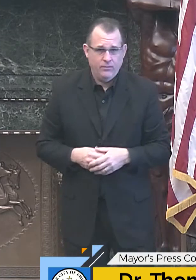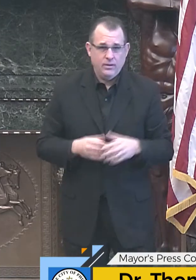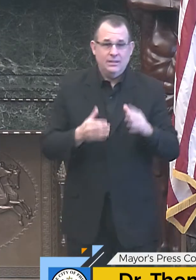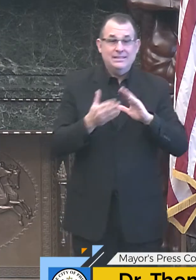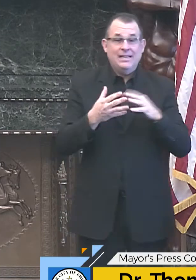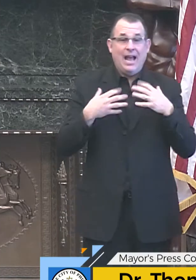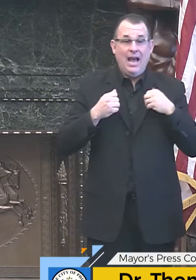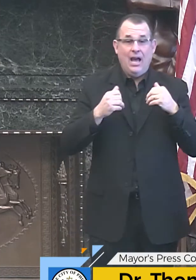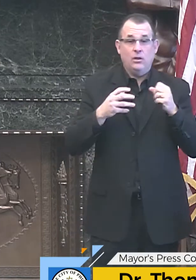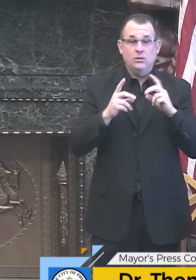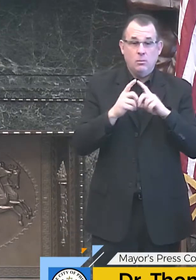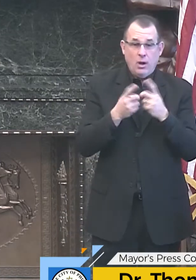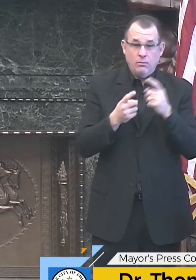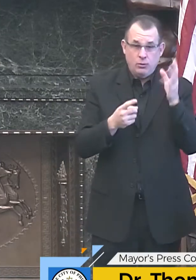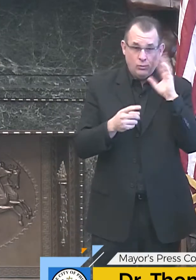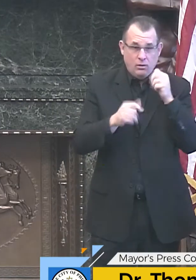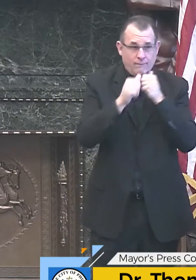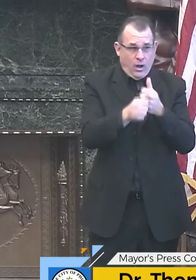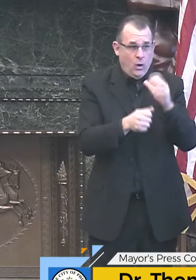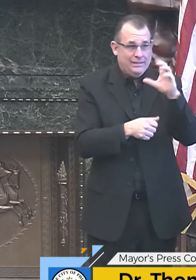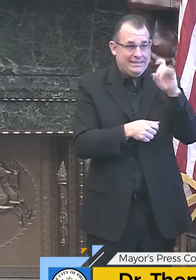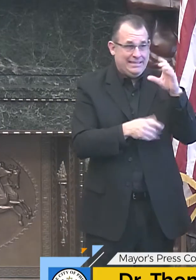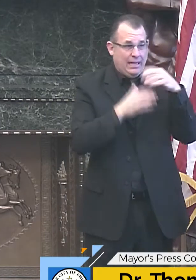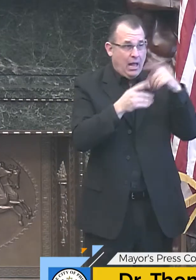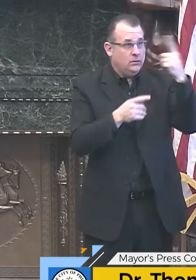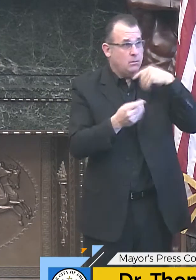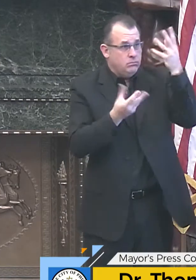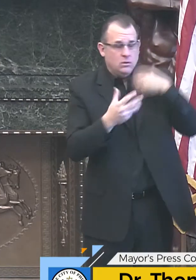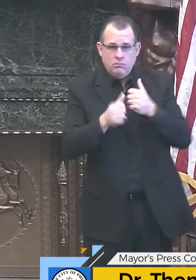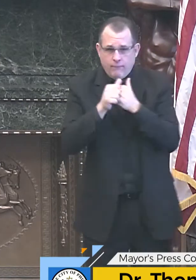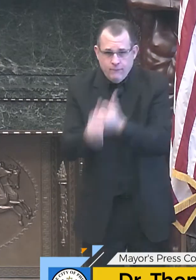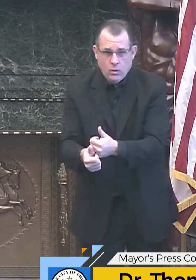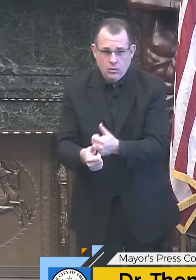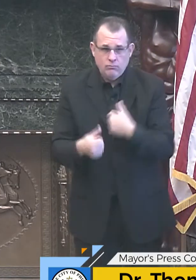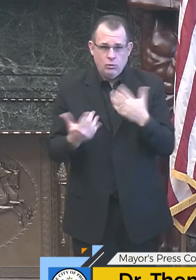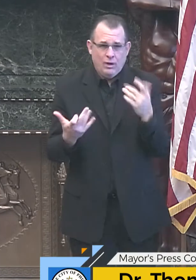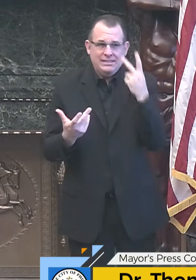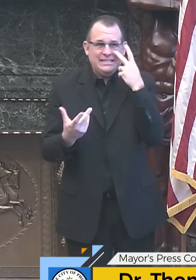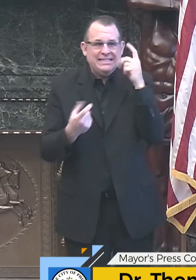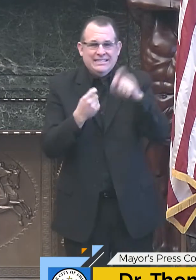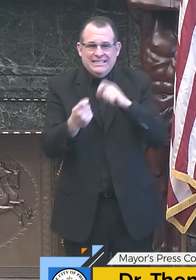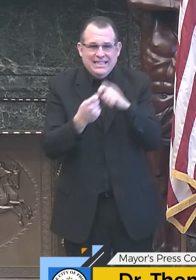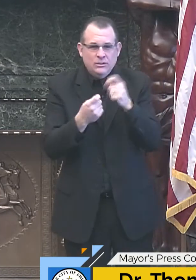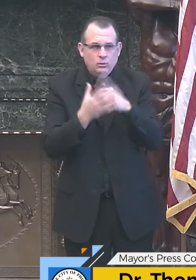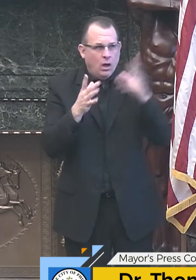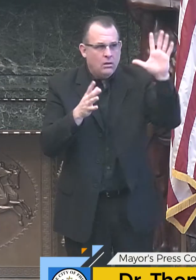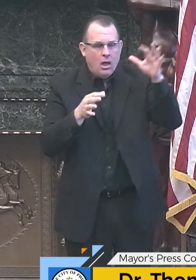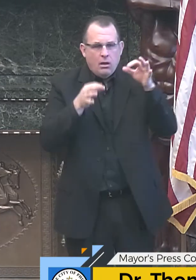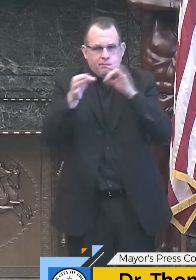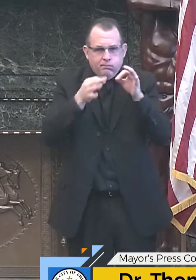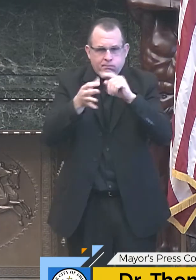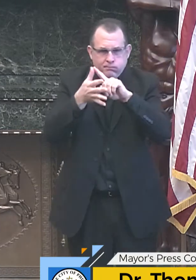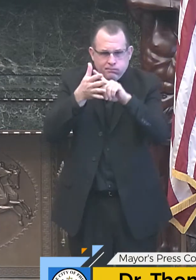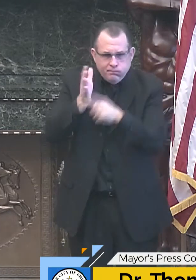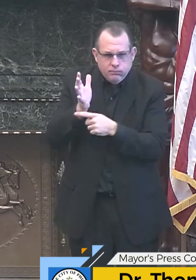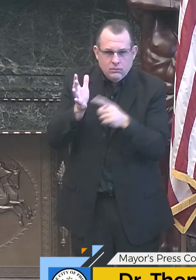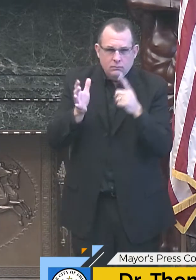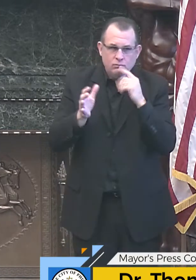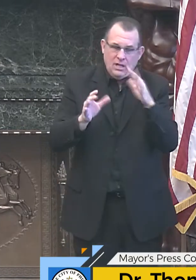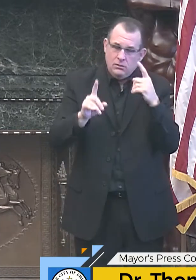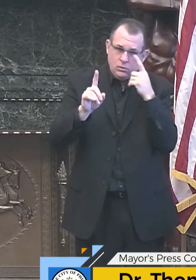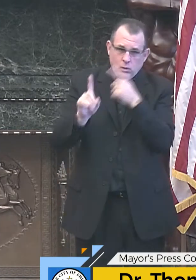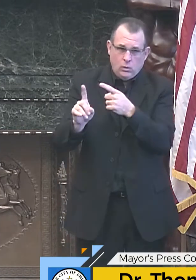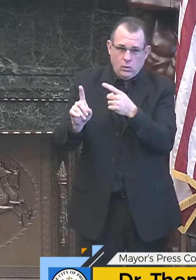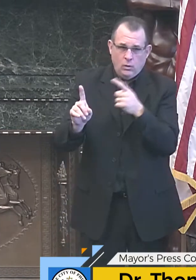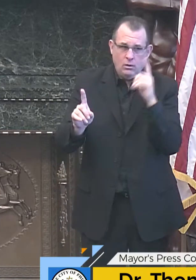the guidance from the Centers for Disease Control. We're waiting to see exactly what it says, but that's what we're told is it's going to be the main message. For